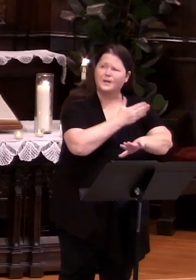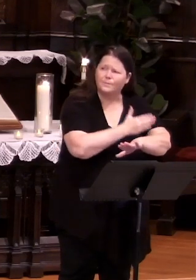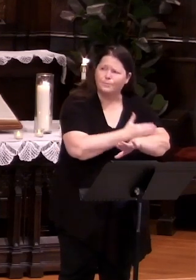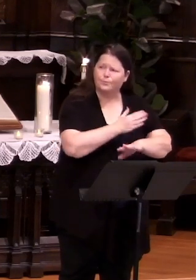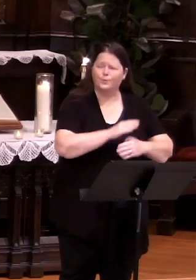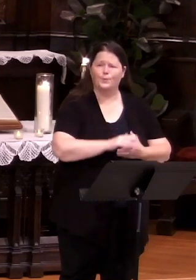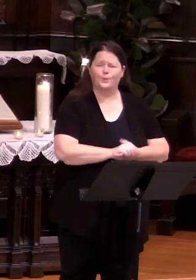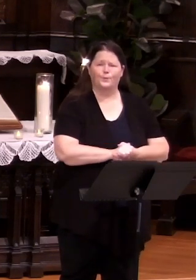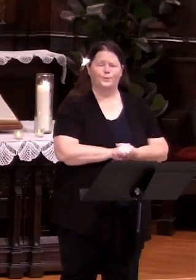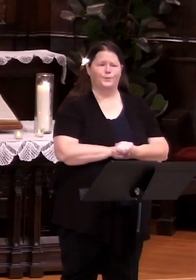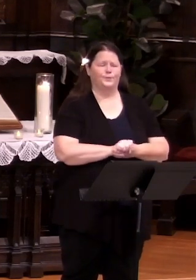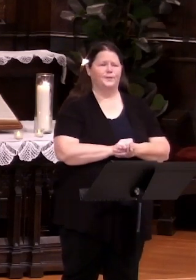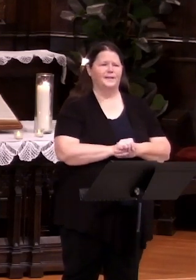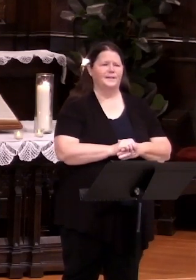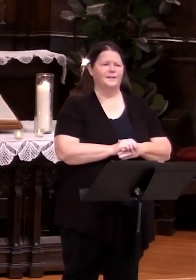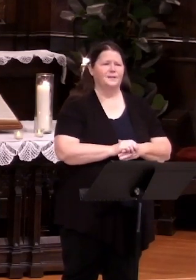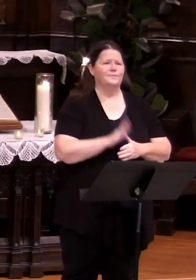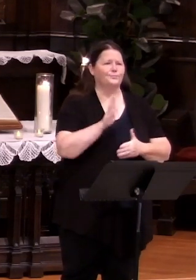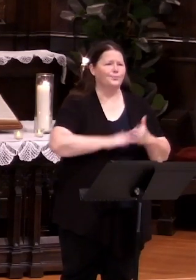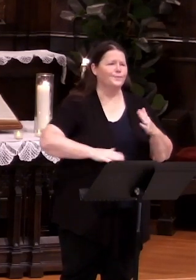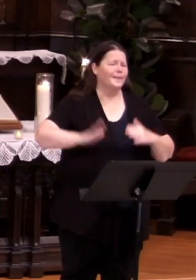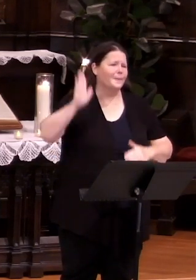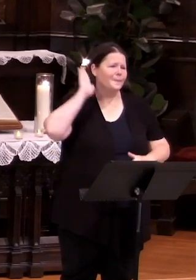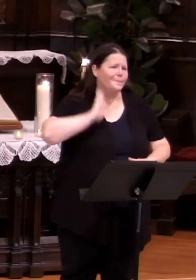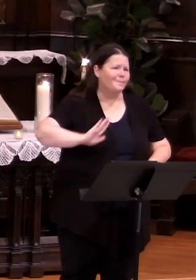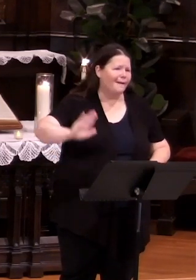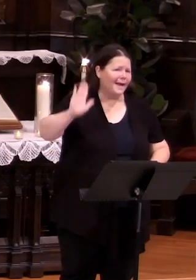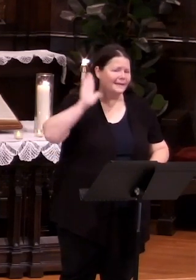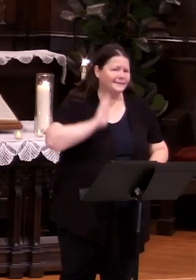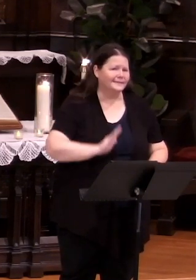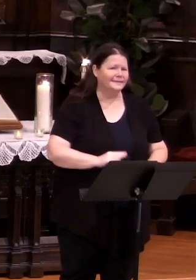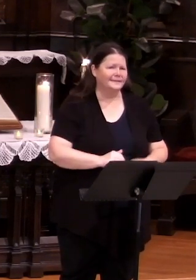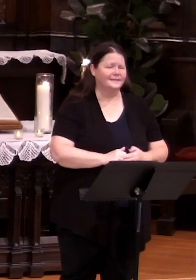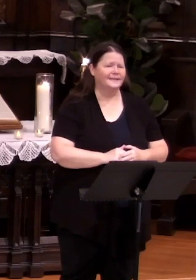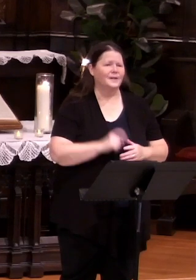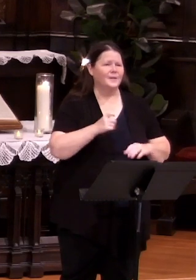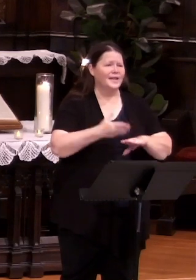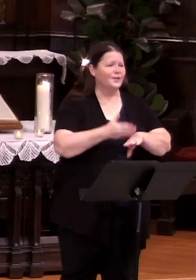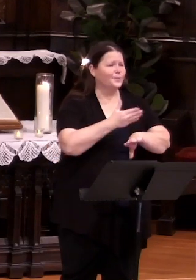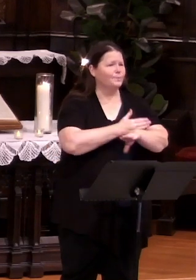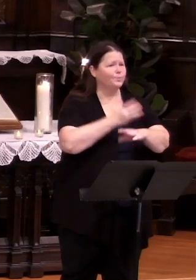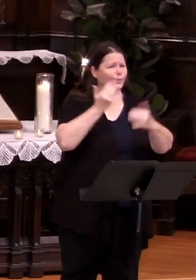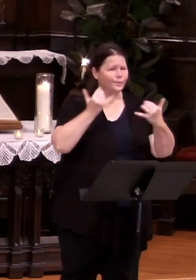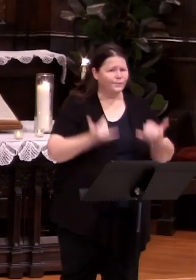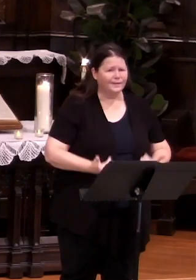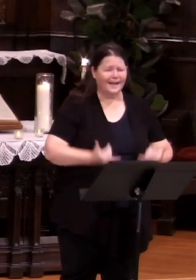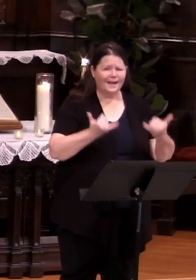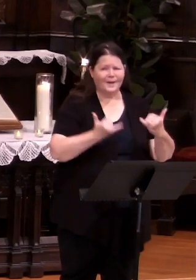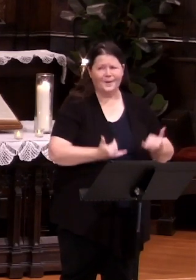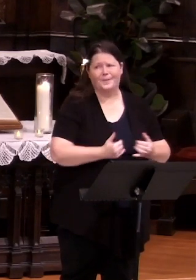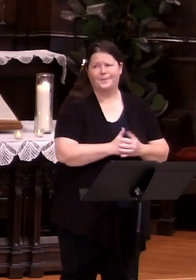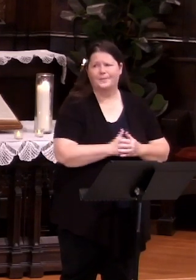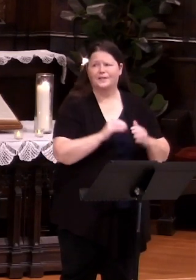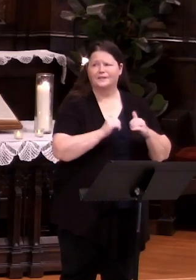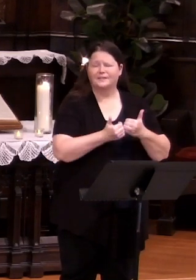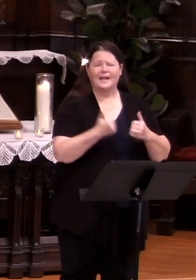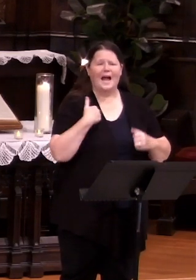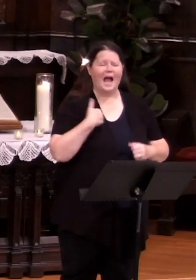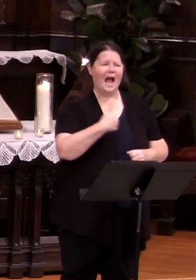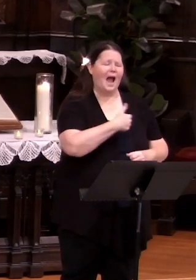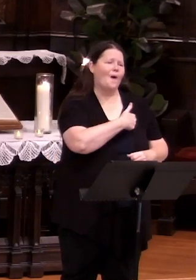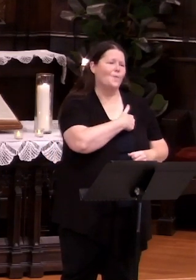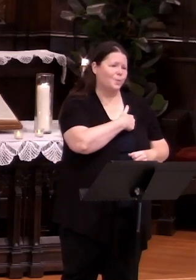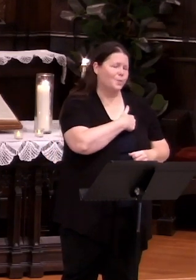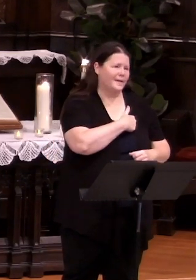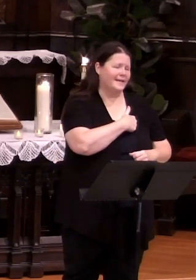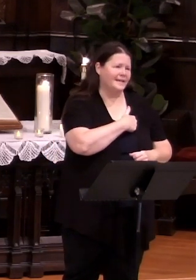our ancestors. We've got to do better by those right here, right now. Because how we treat